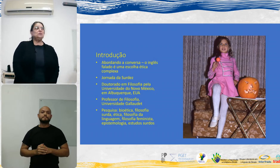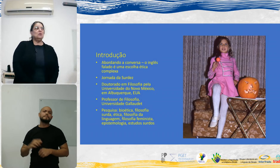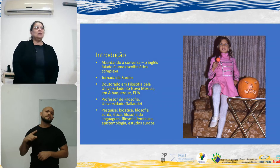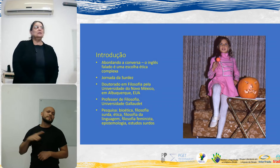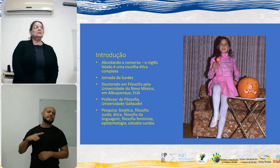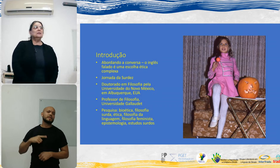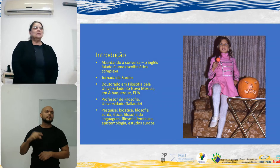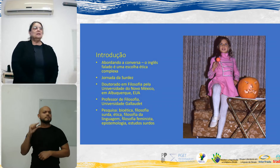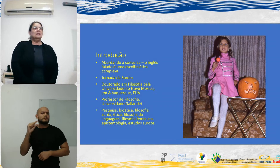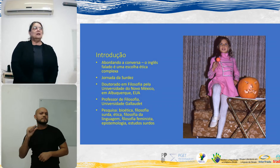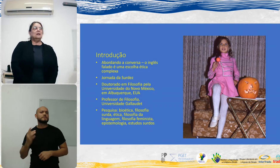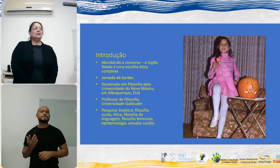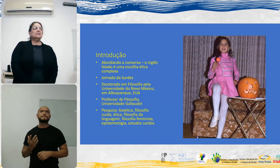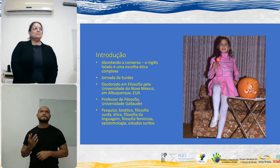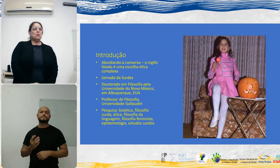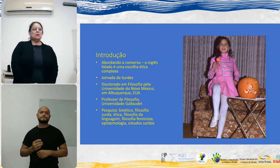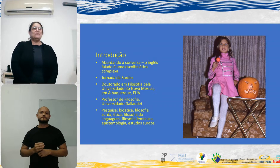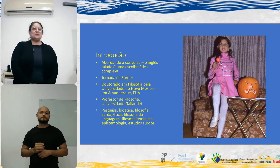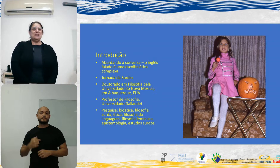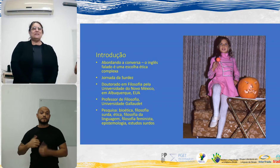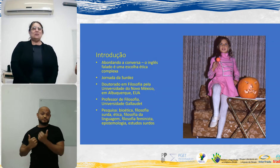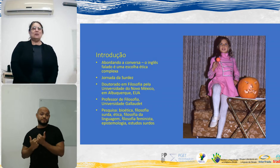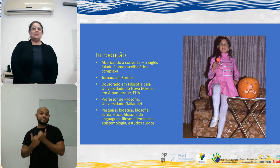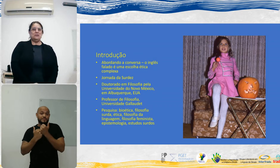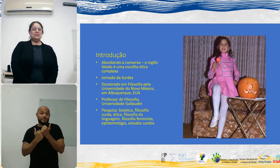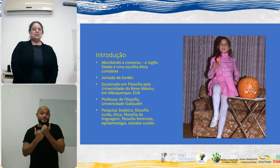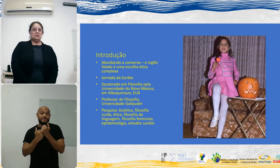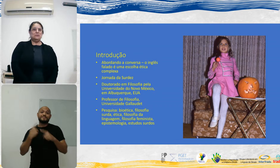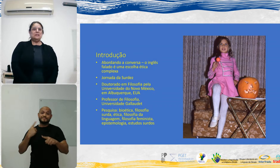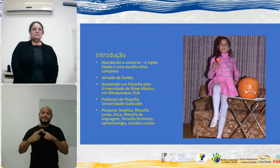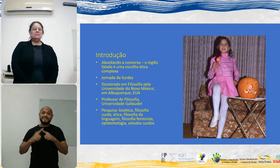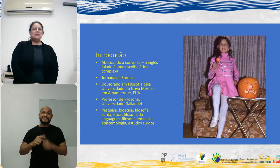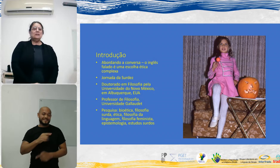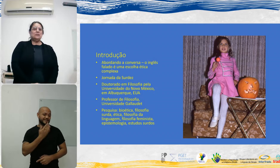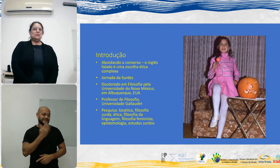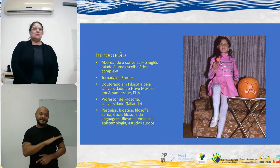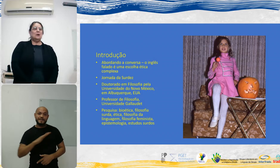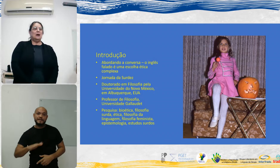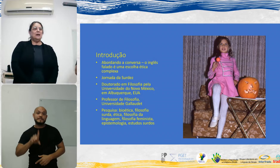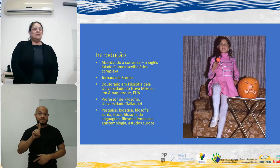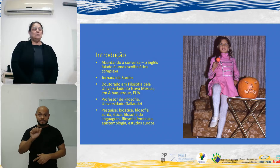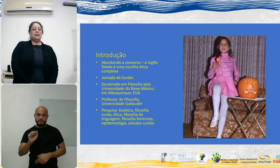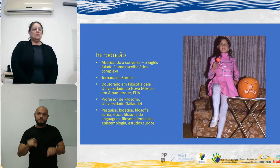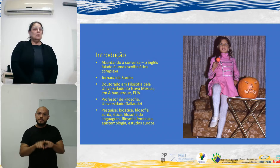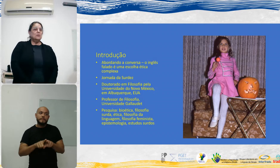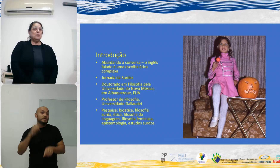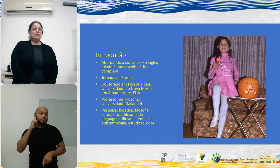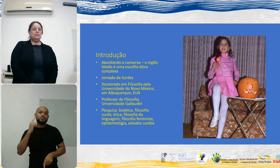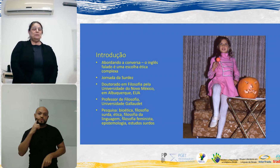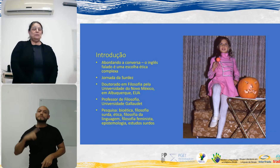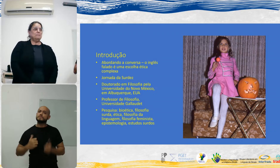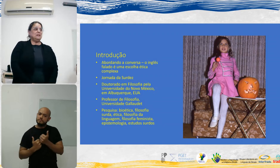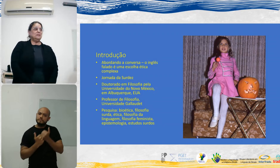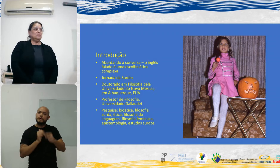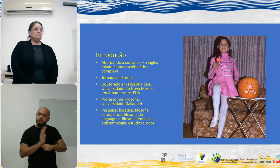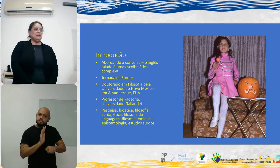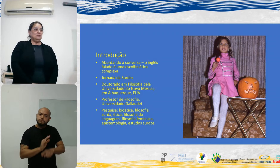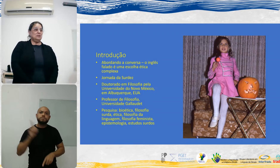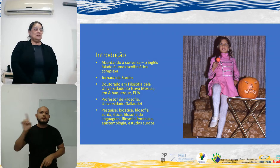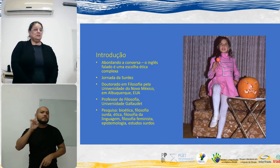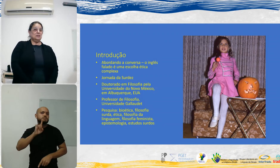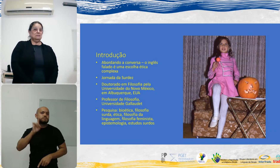pretty strong support for deaf and hard of hearing children. So I went all the way through